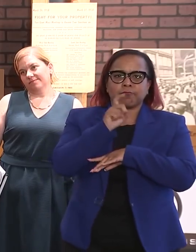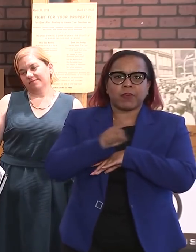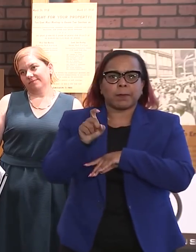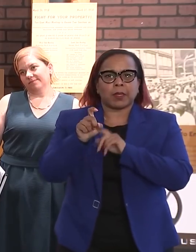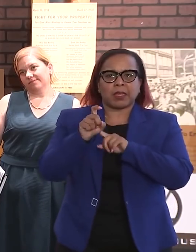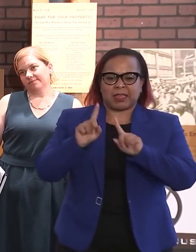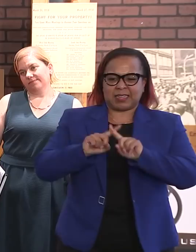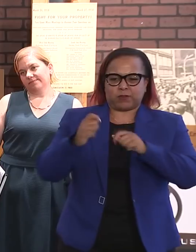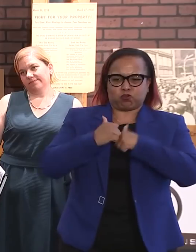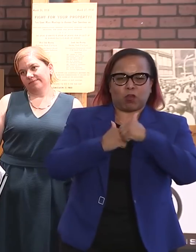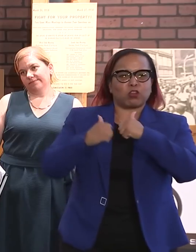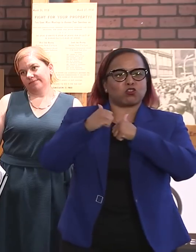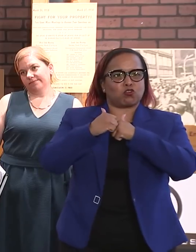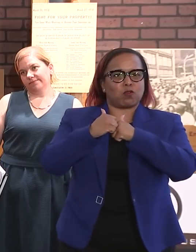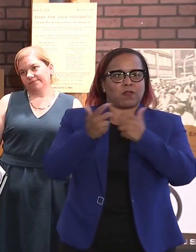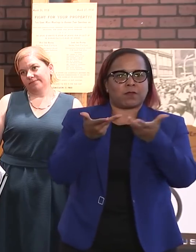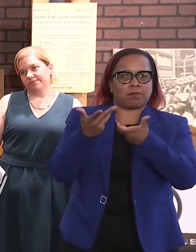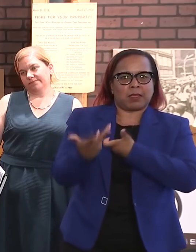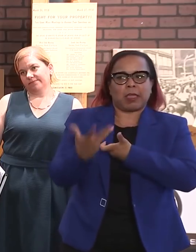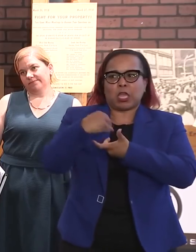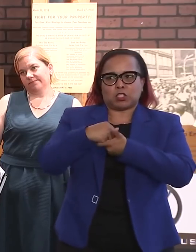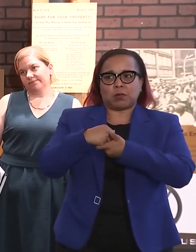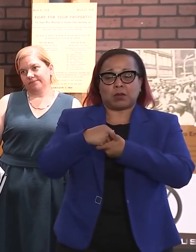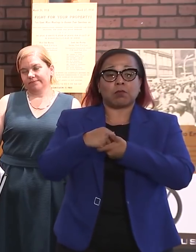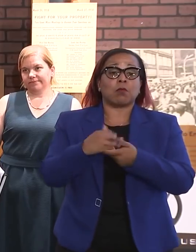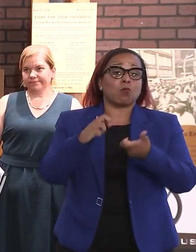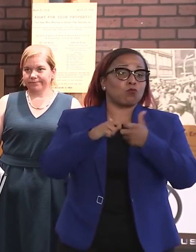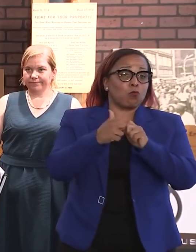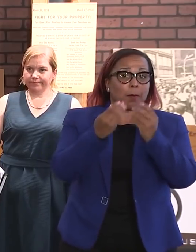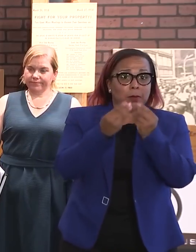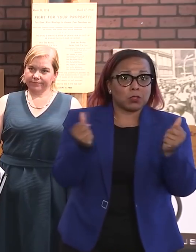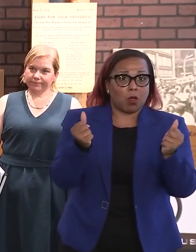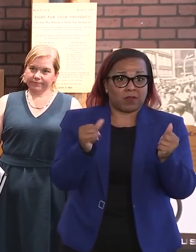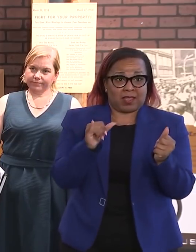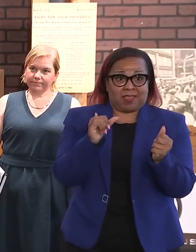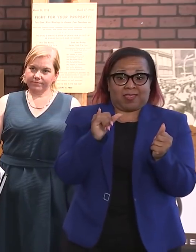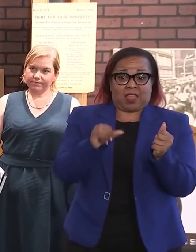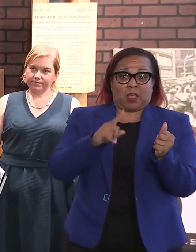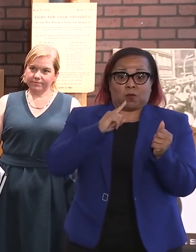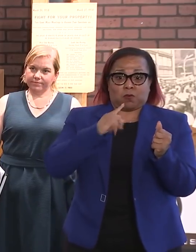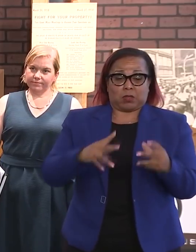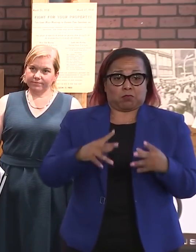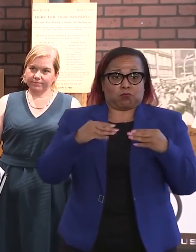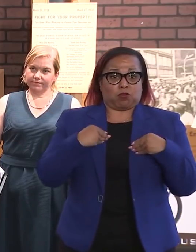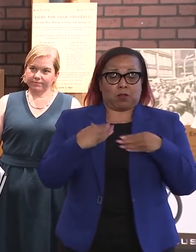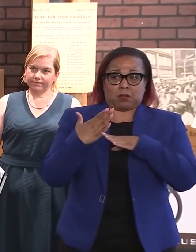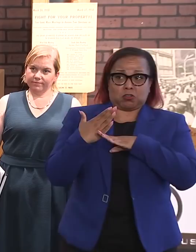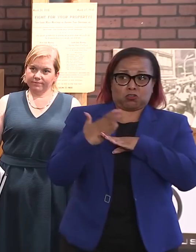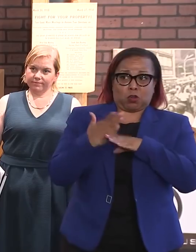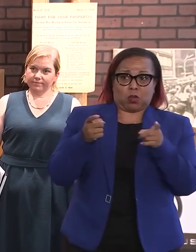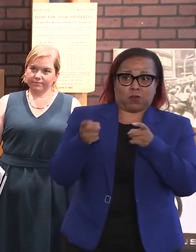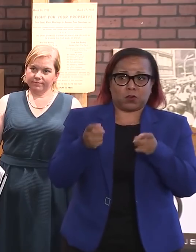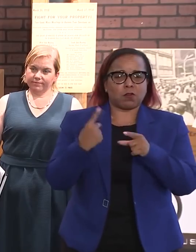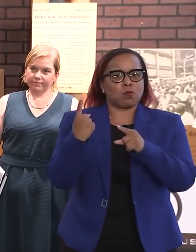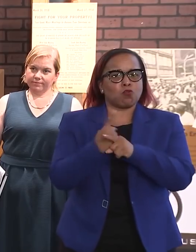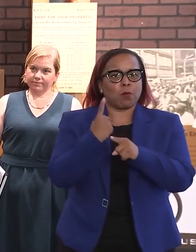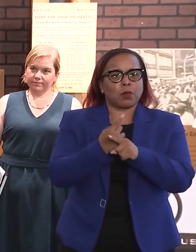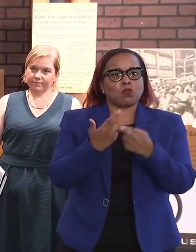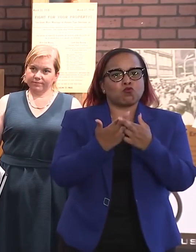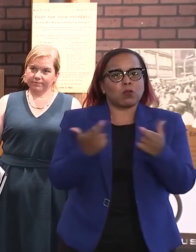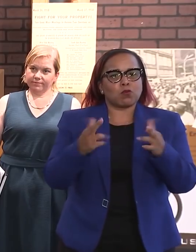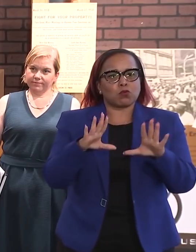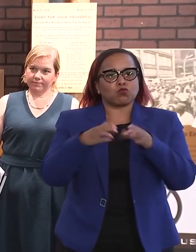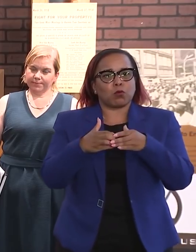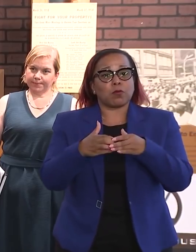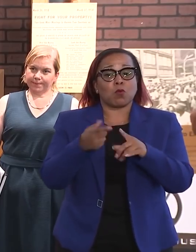fundamentally different structures of engagement and problem solving that embrace shared governance, appropriately resource